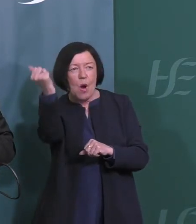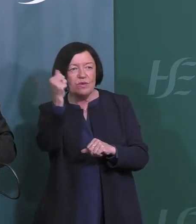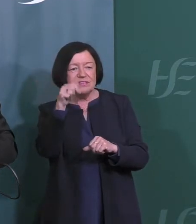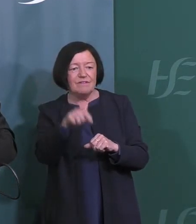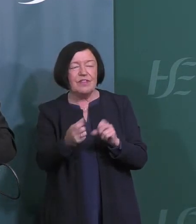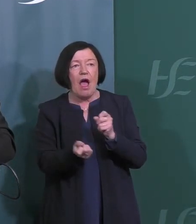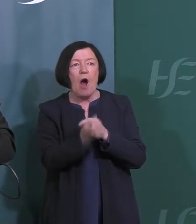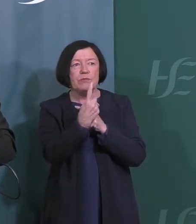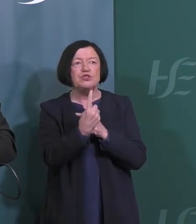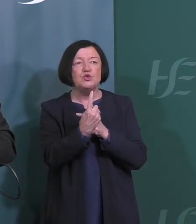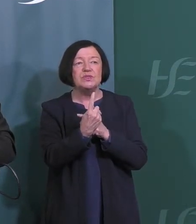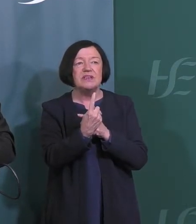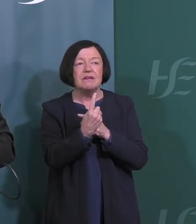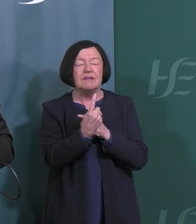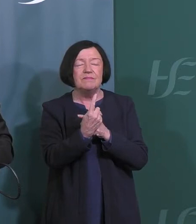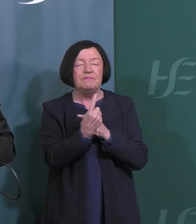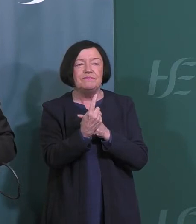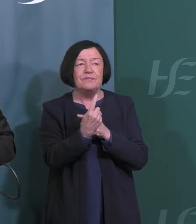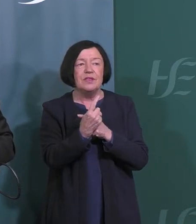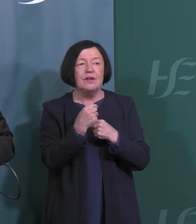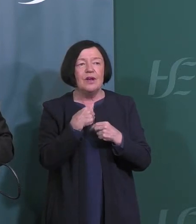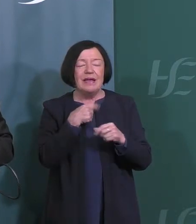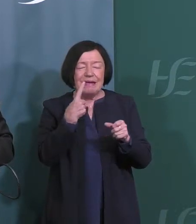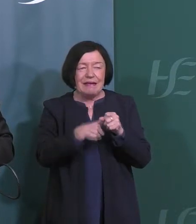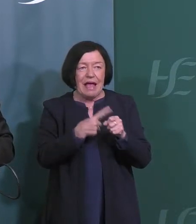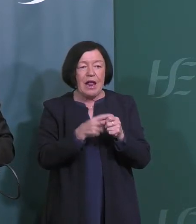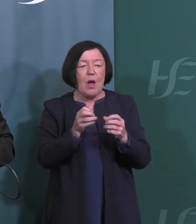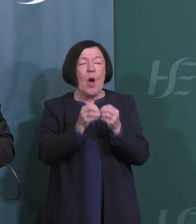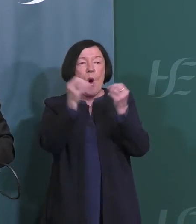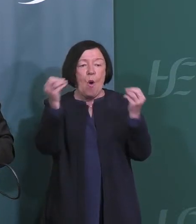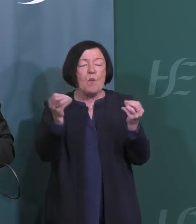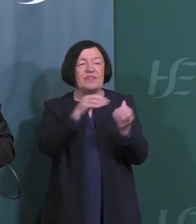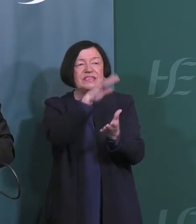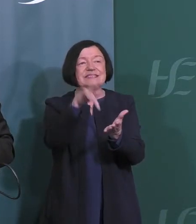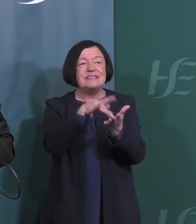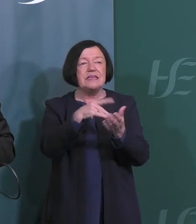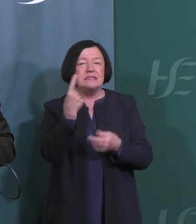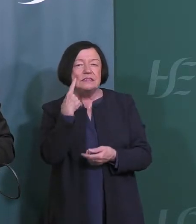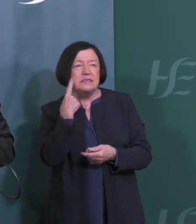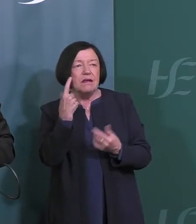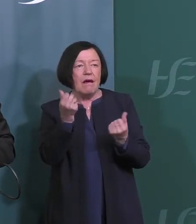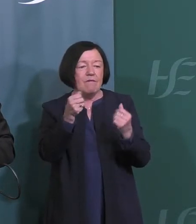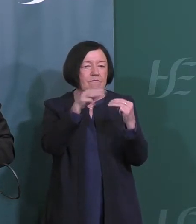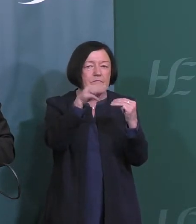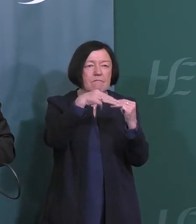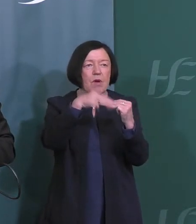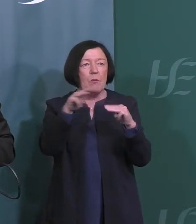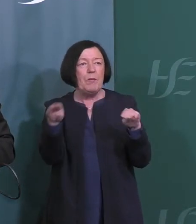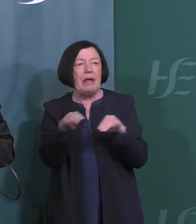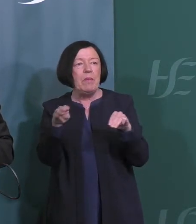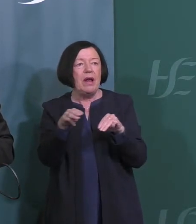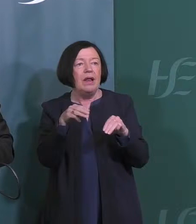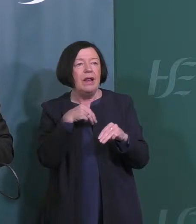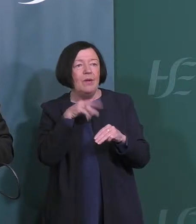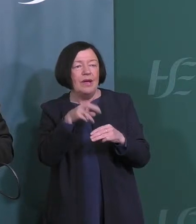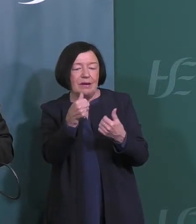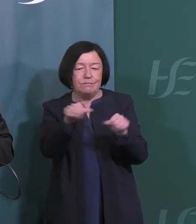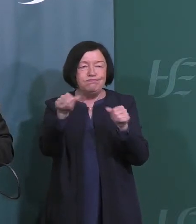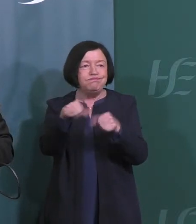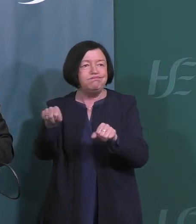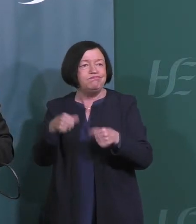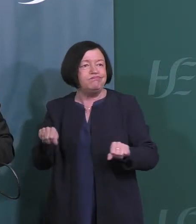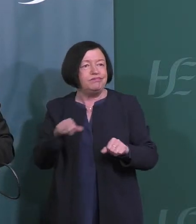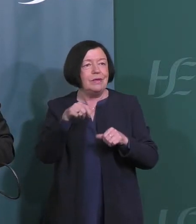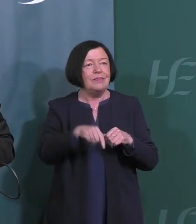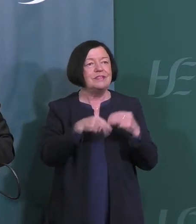this opportunity that there is there, but we once again open the facility to see if there are some further people that we can cover and capture through this